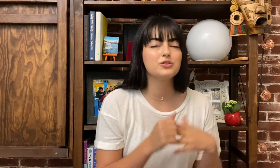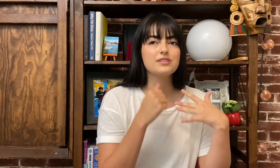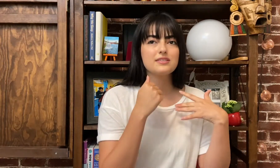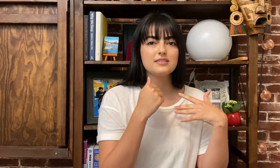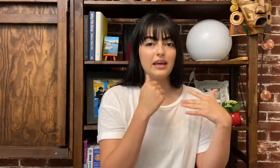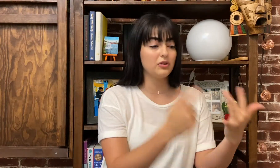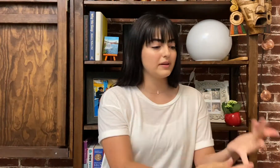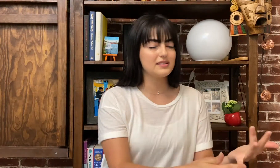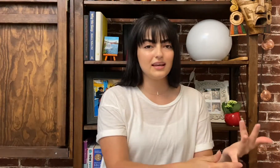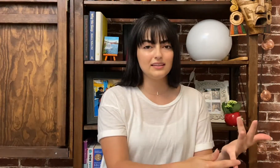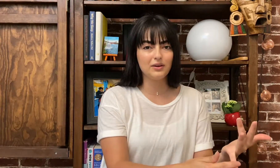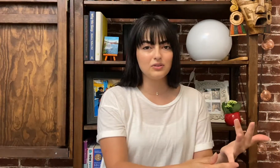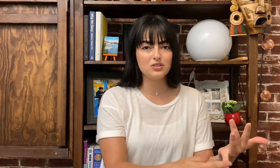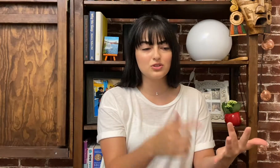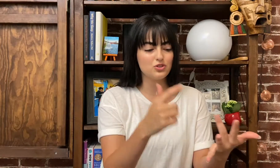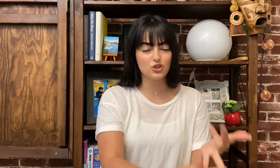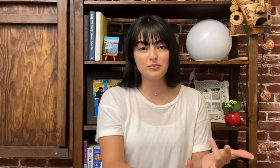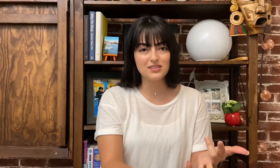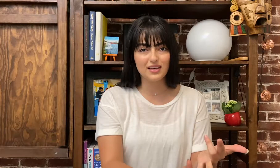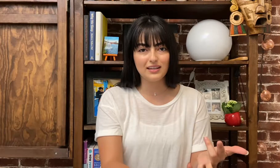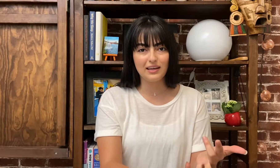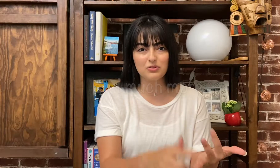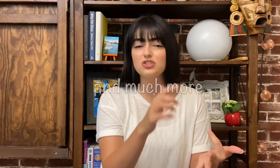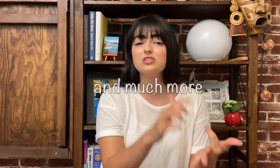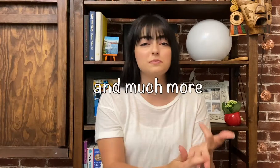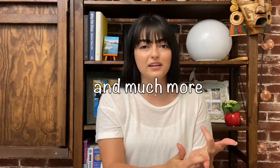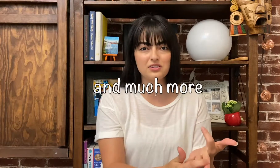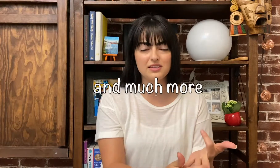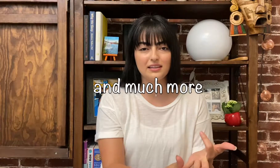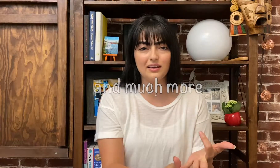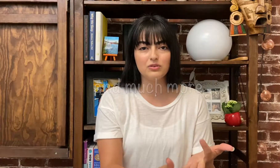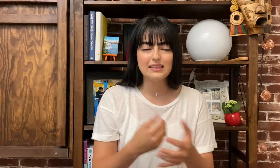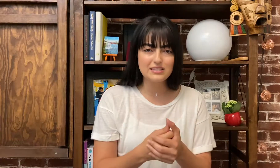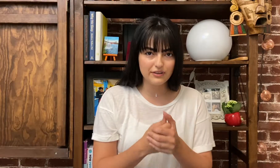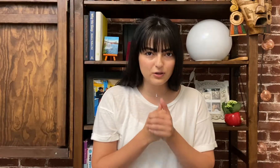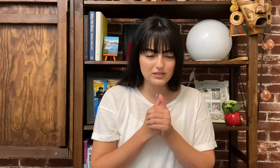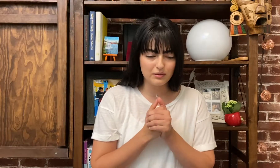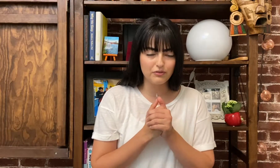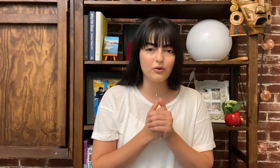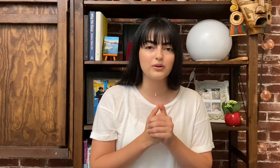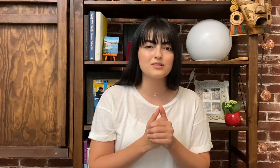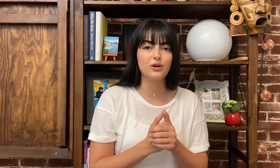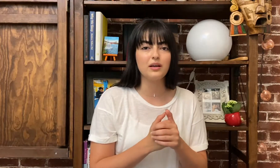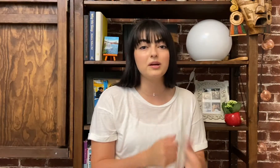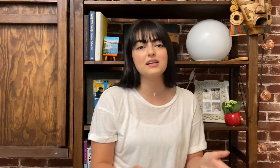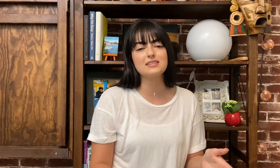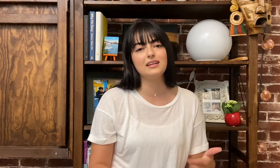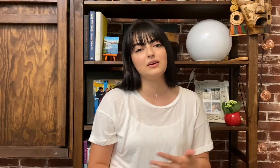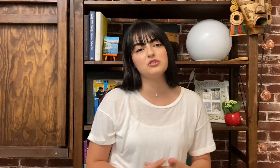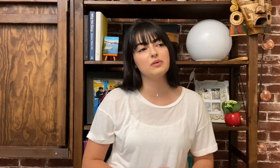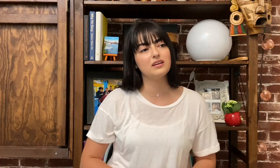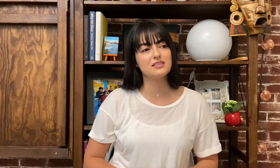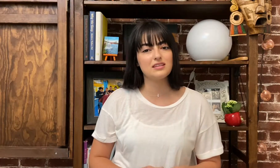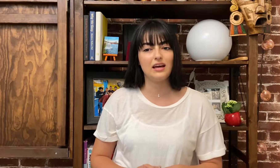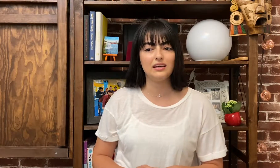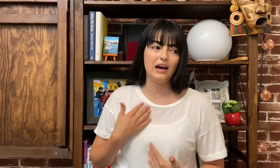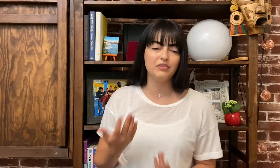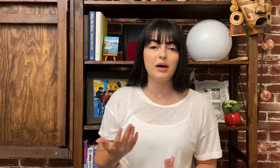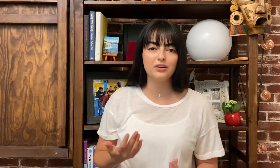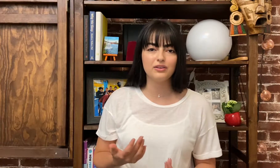there's Arabic Sign Language, there's German Sign Language, there's Spanish Sign Language. This video is gonna be focused on American Sign Language because I have a minor in that.